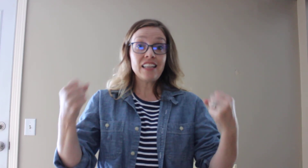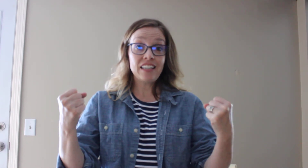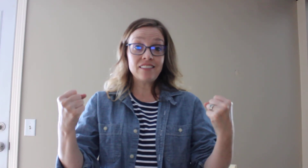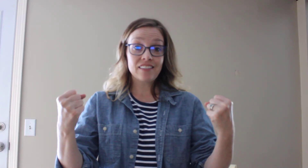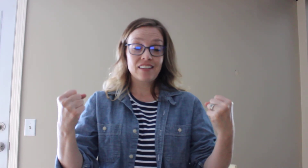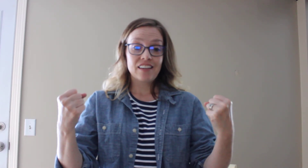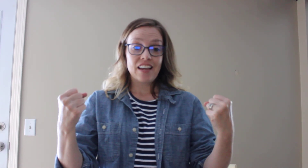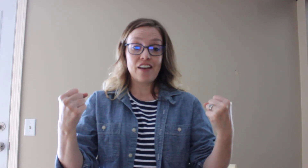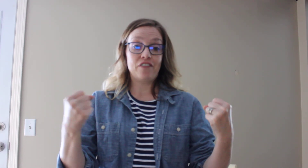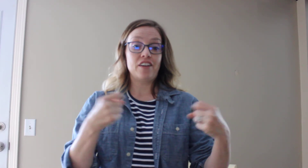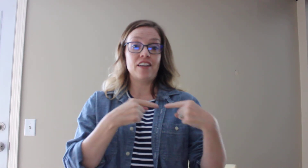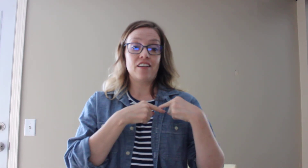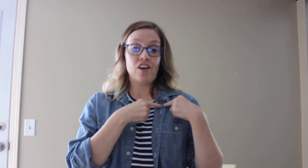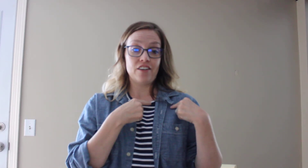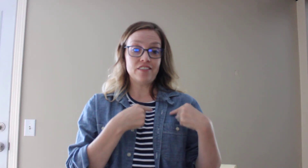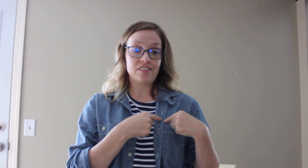Healing every heart.